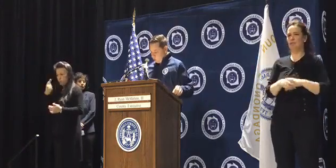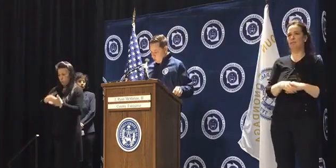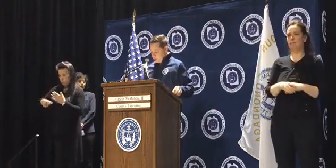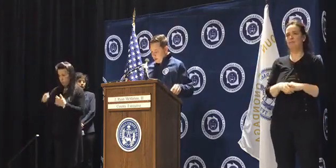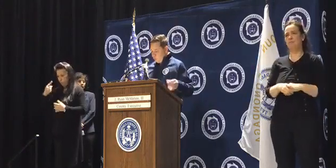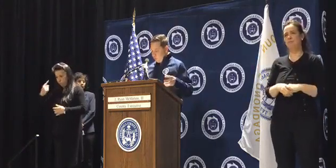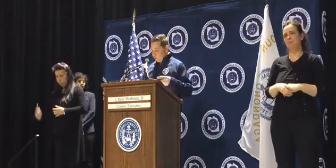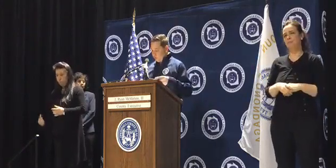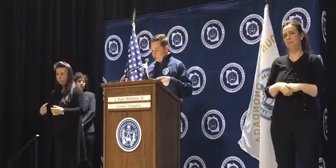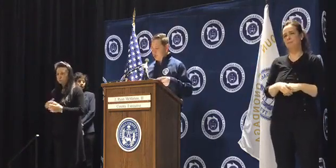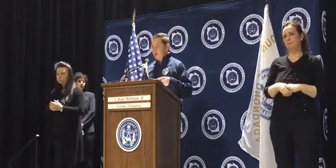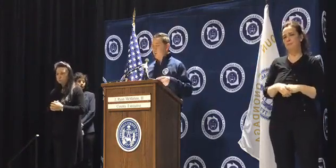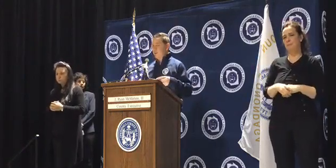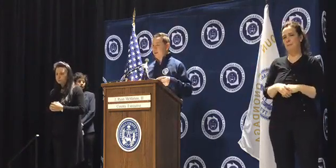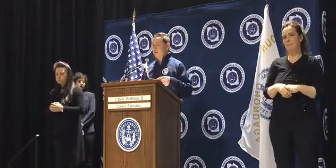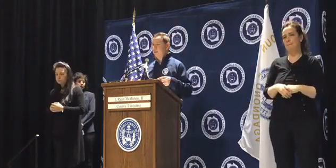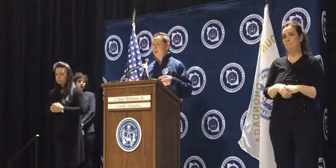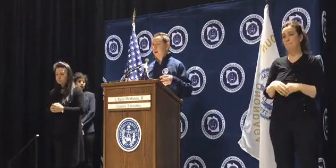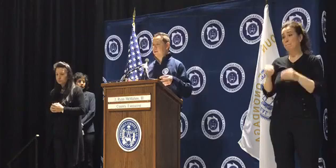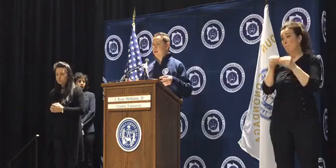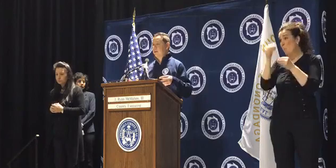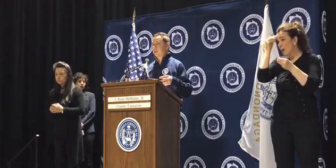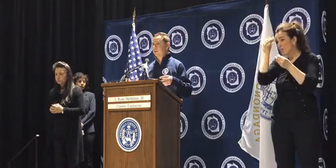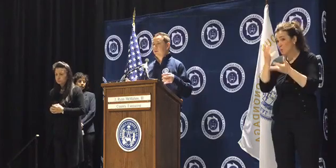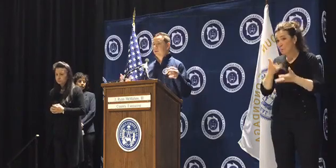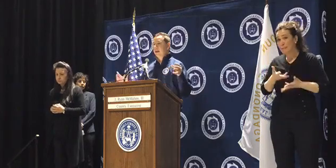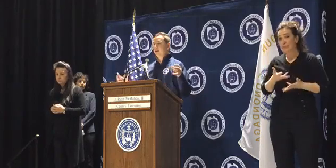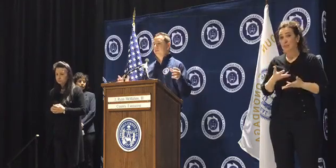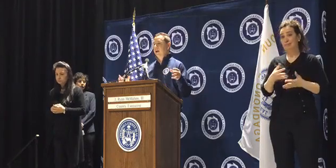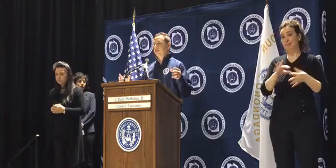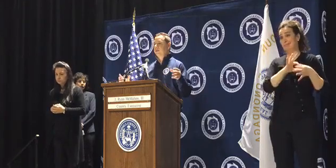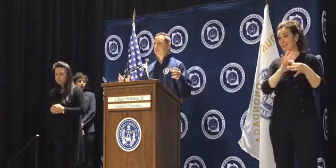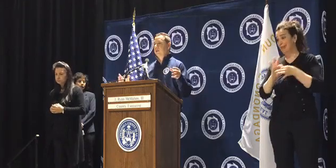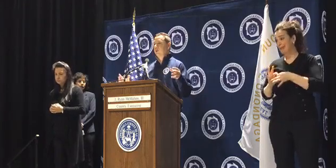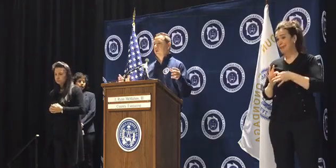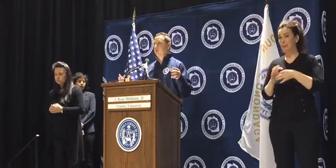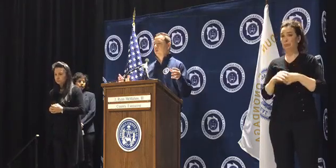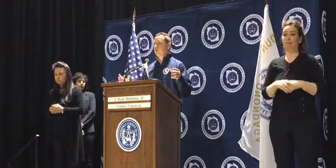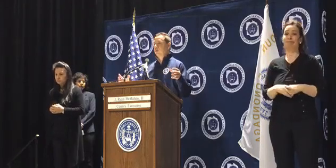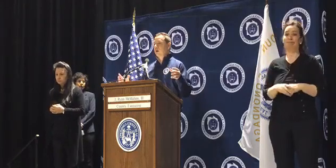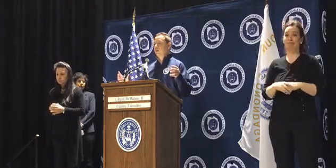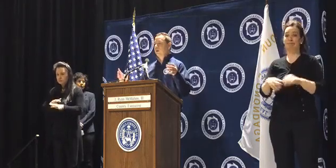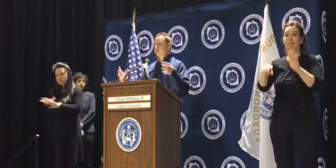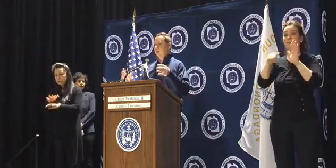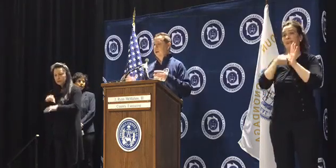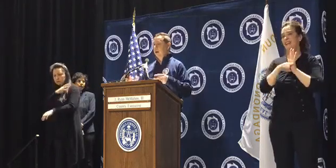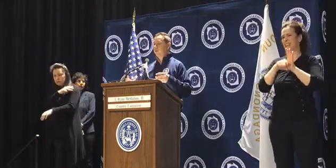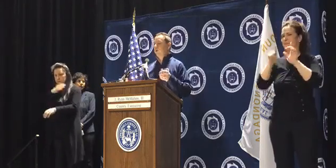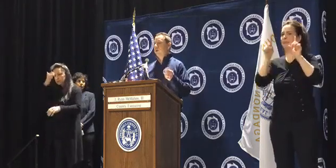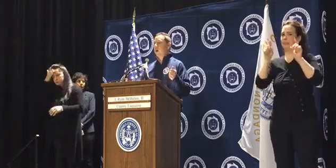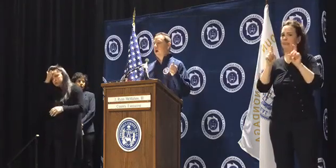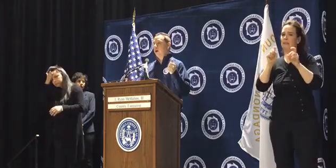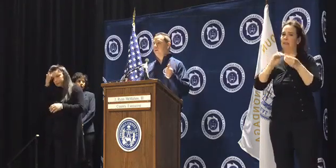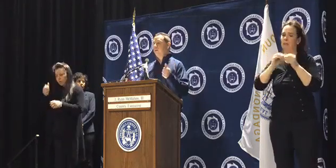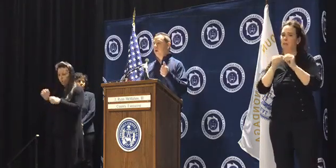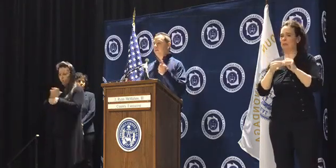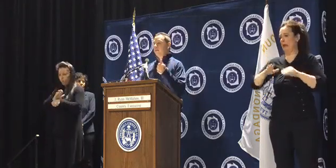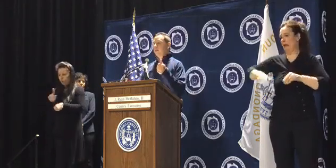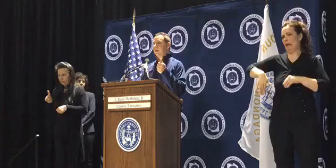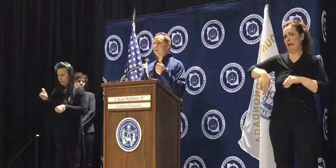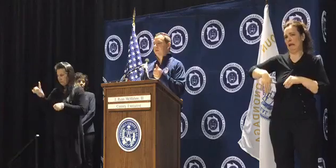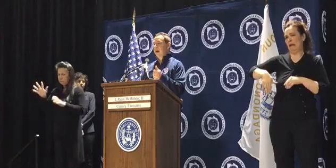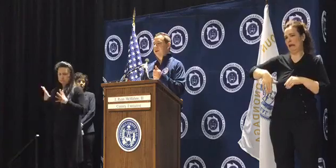As we get more information in related to the negative tests don't just come in a clearinghouse. Our